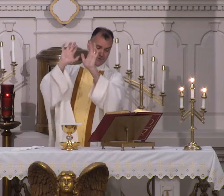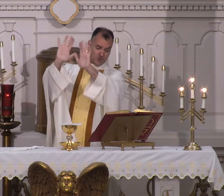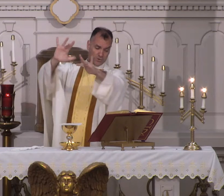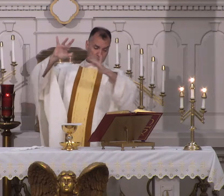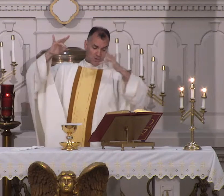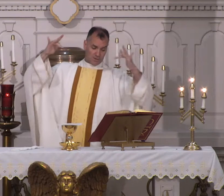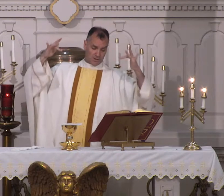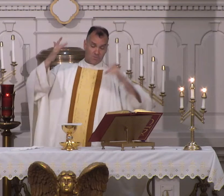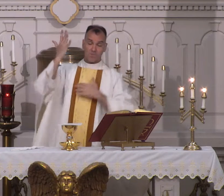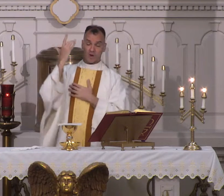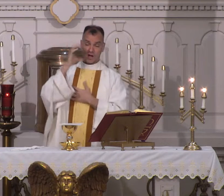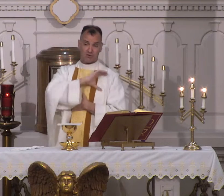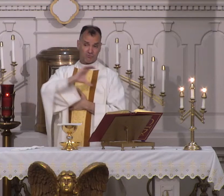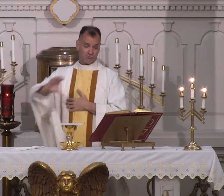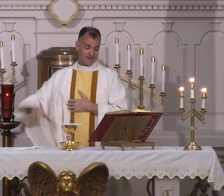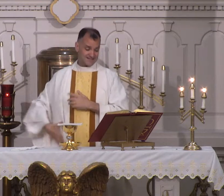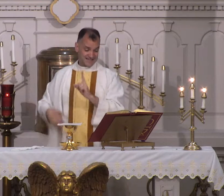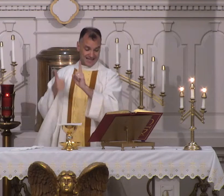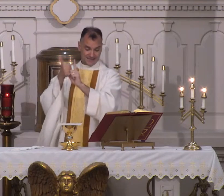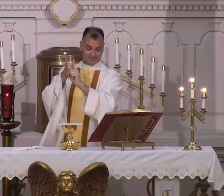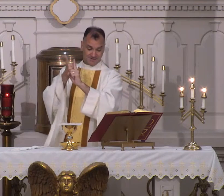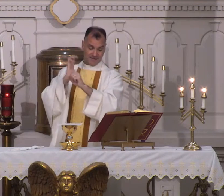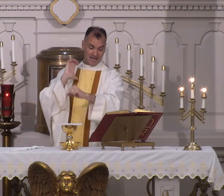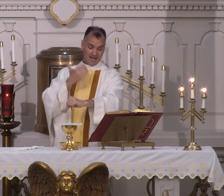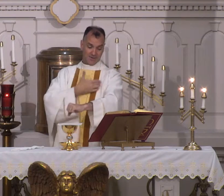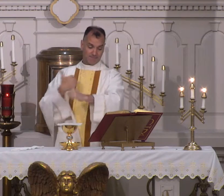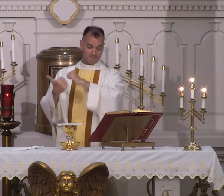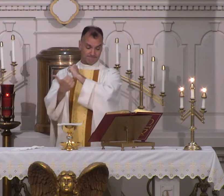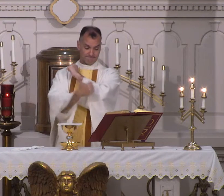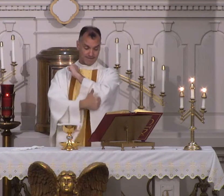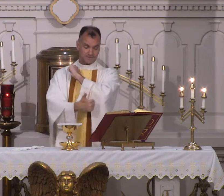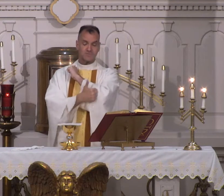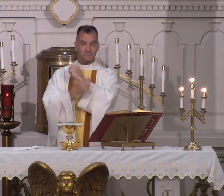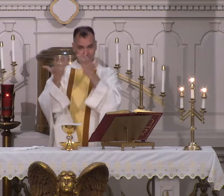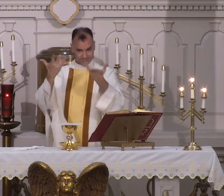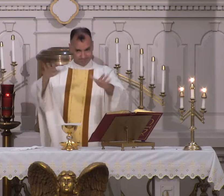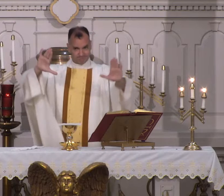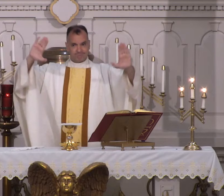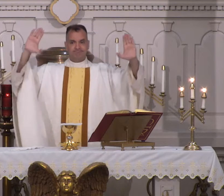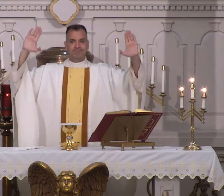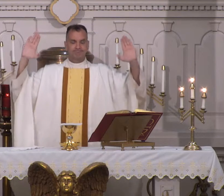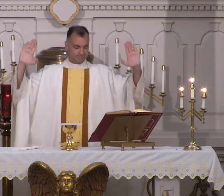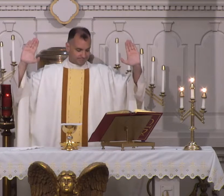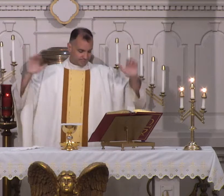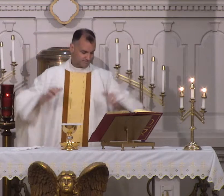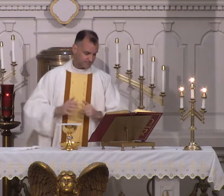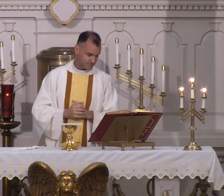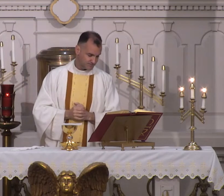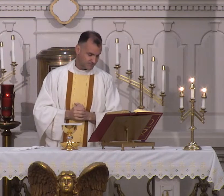laud you yet more gloriously, when Christ, our Passover, has been sacrificed.